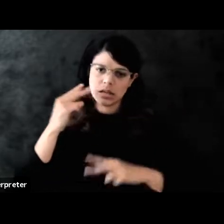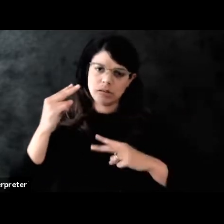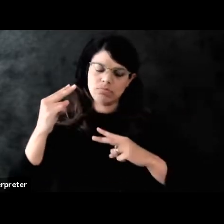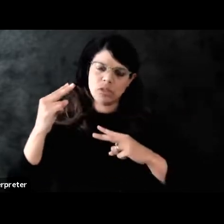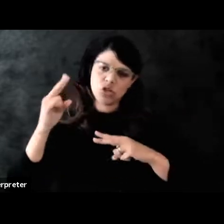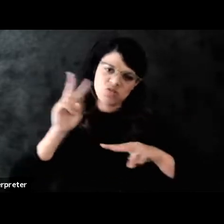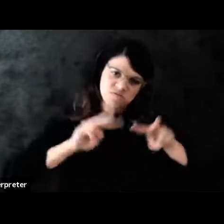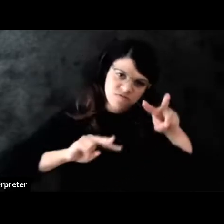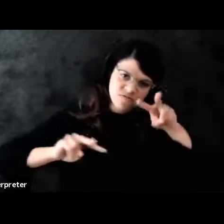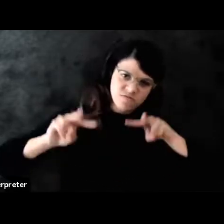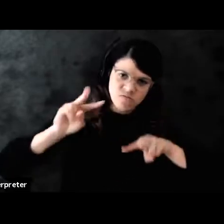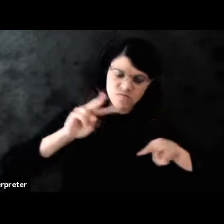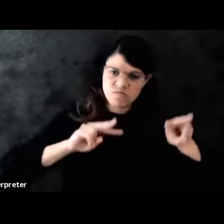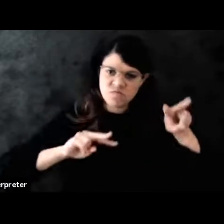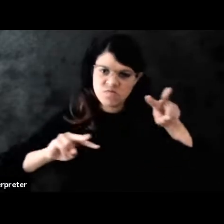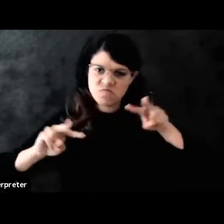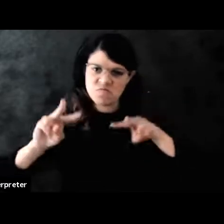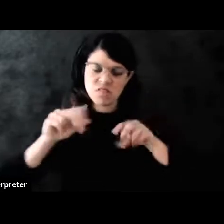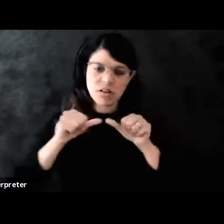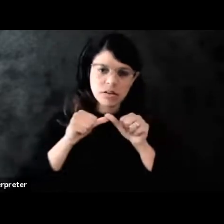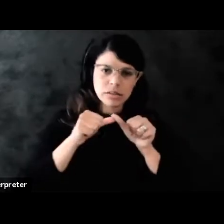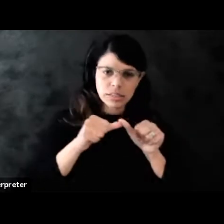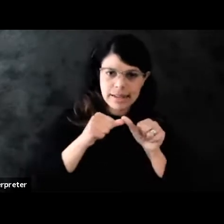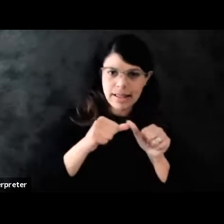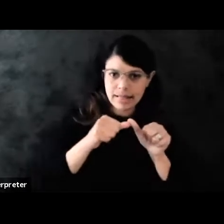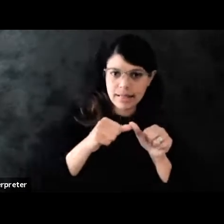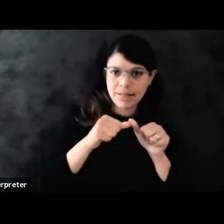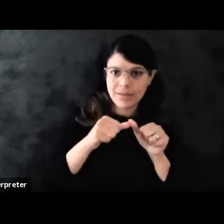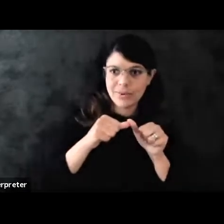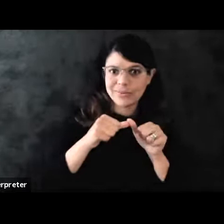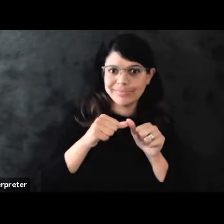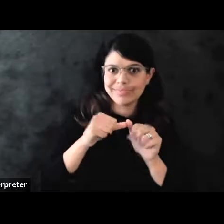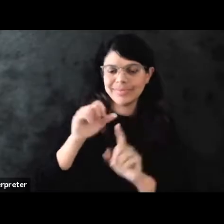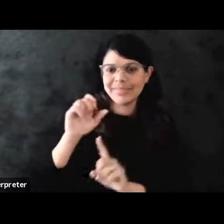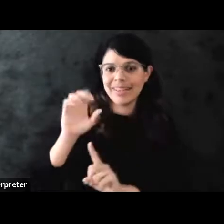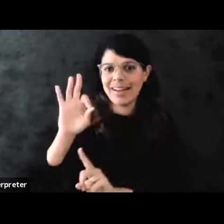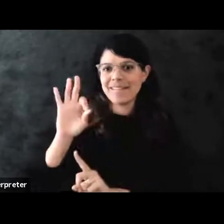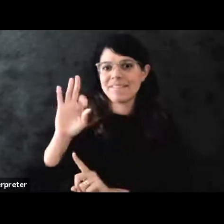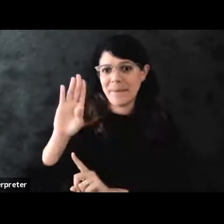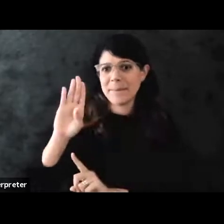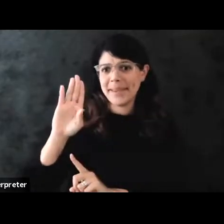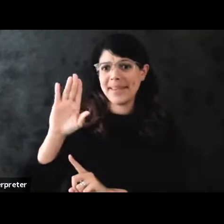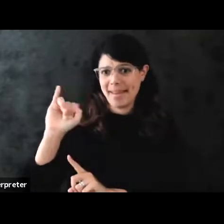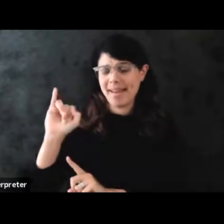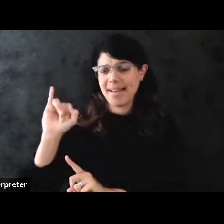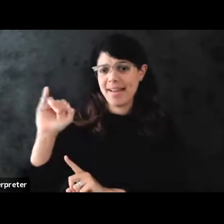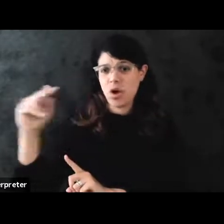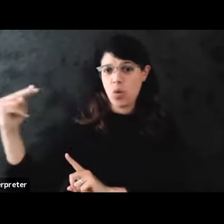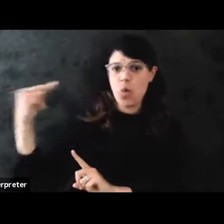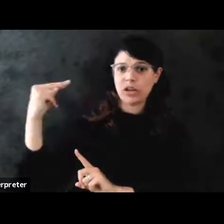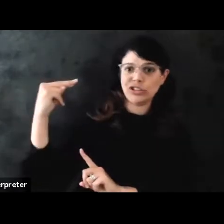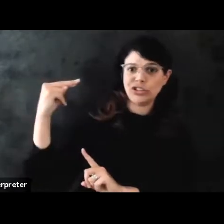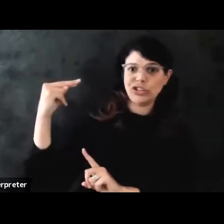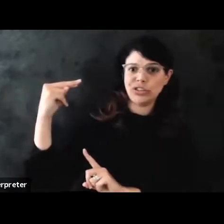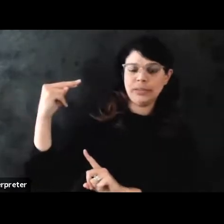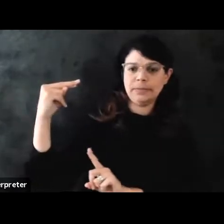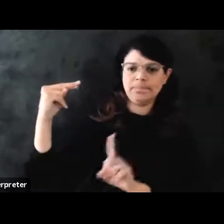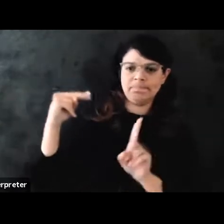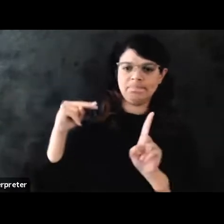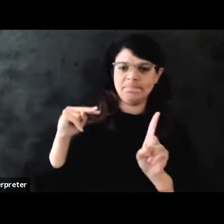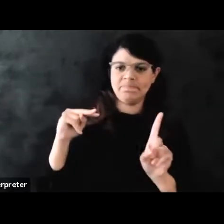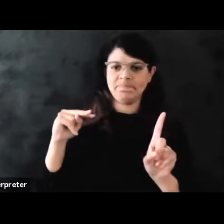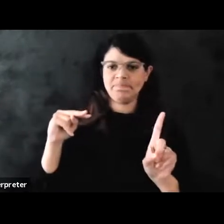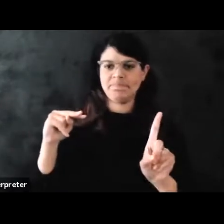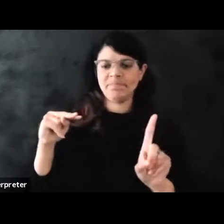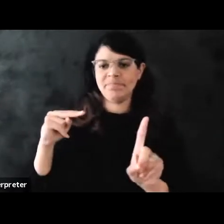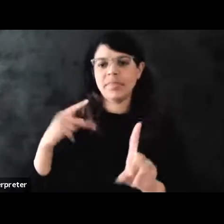program of the FBI, but we got surveillance. And yes, I think I'm still under surveillance. I mean, no doubt about it. And I don't care.